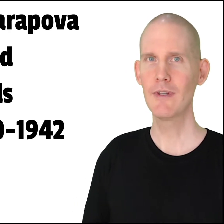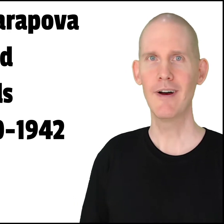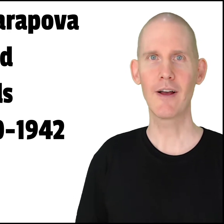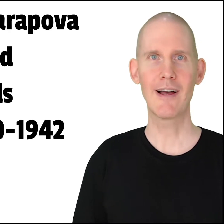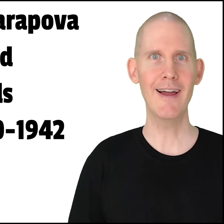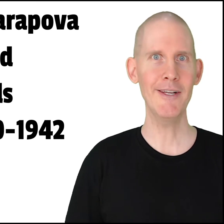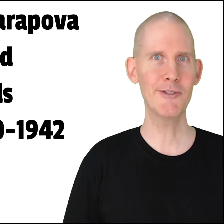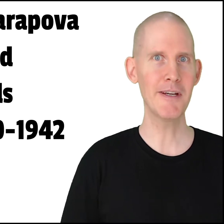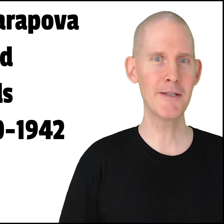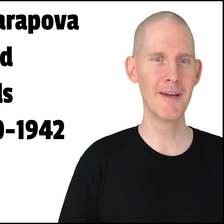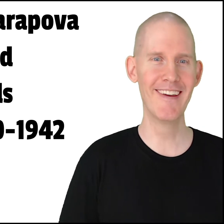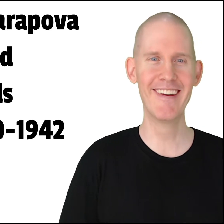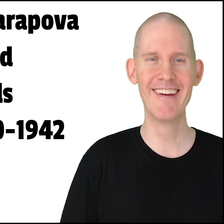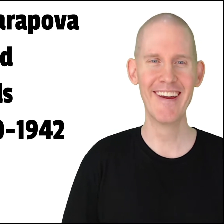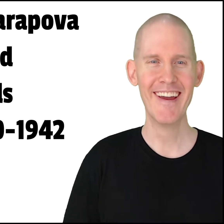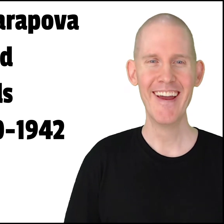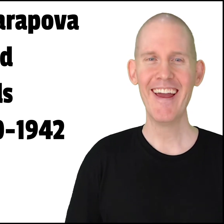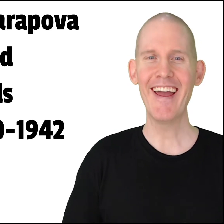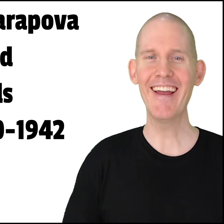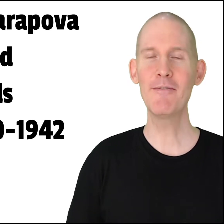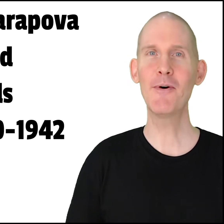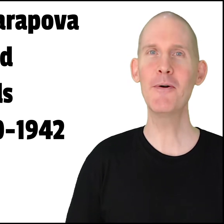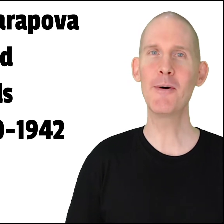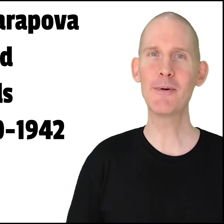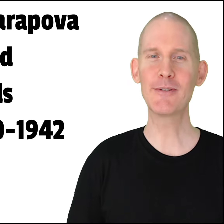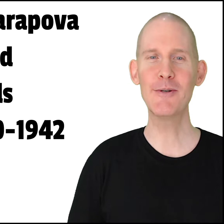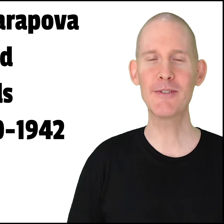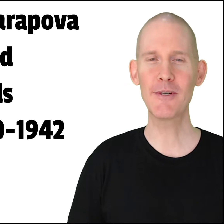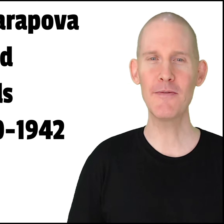A classic. And the phone number,